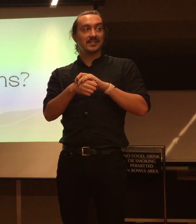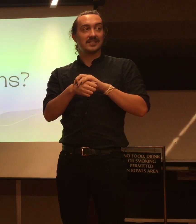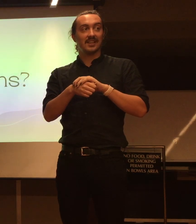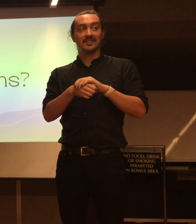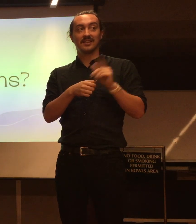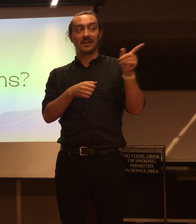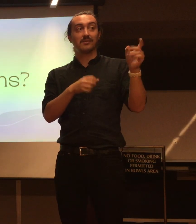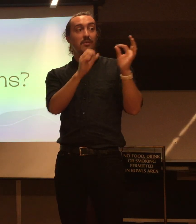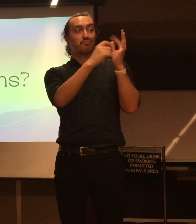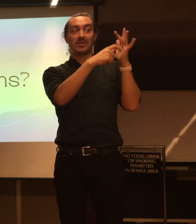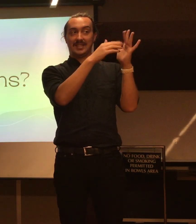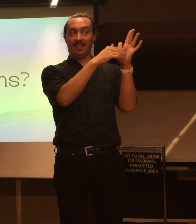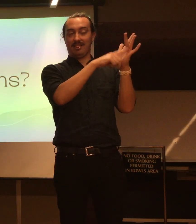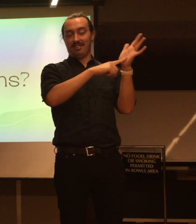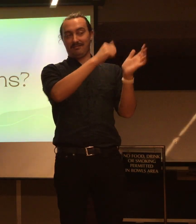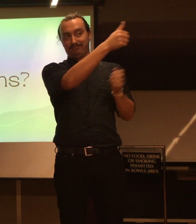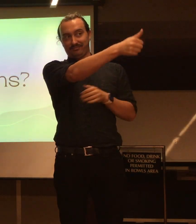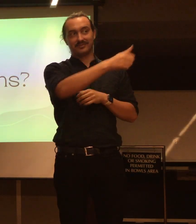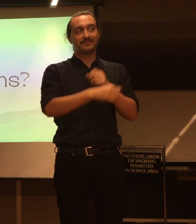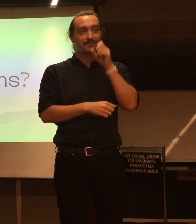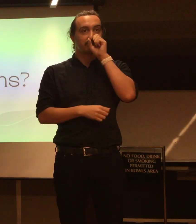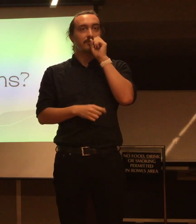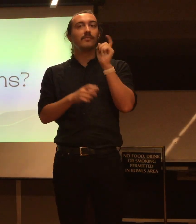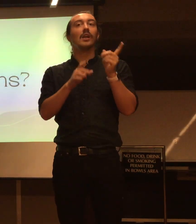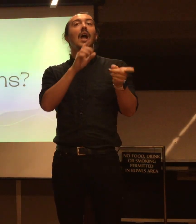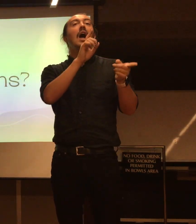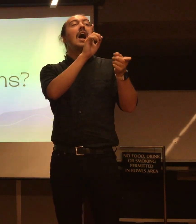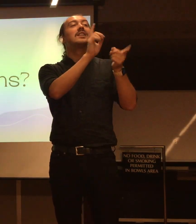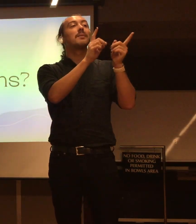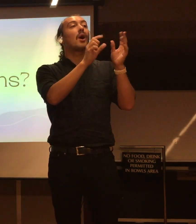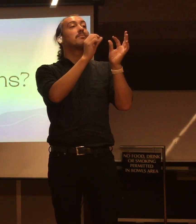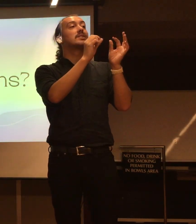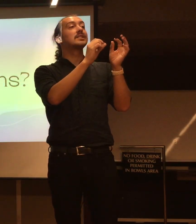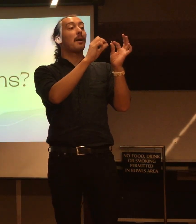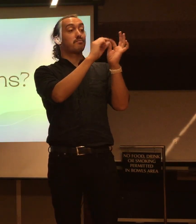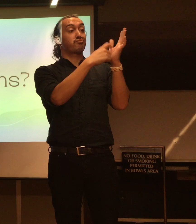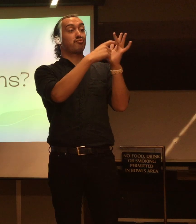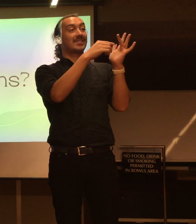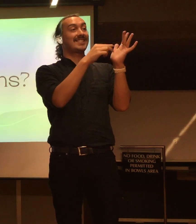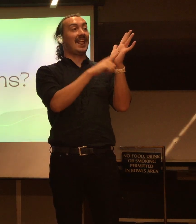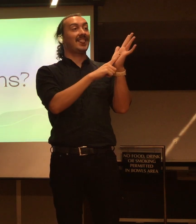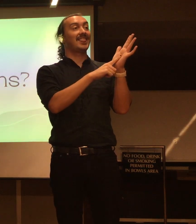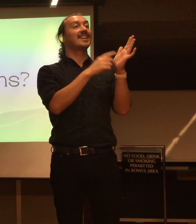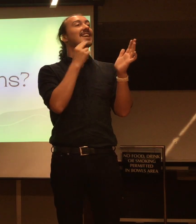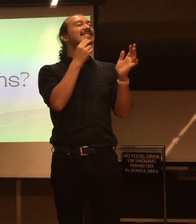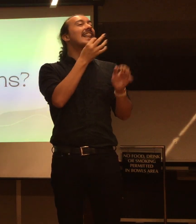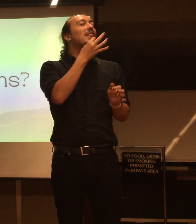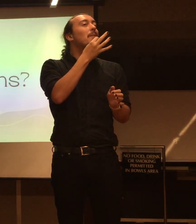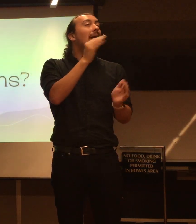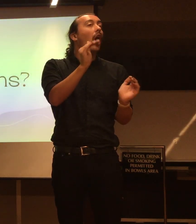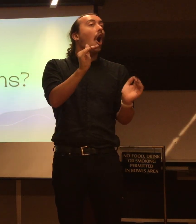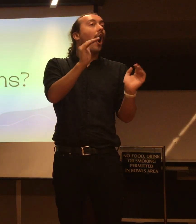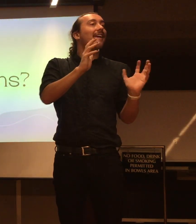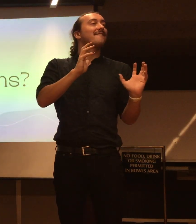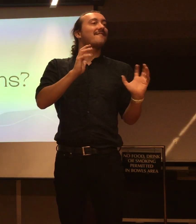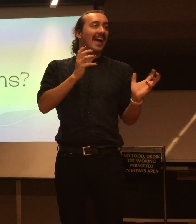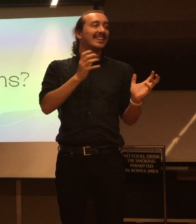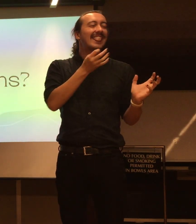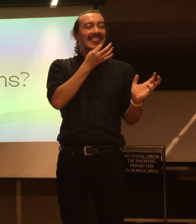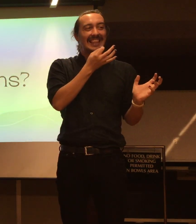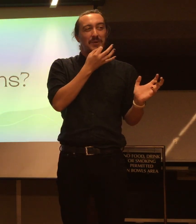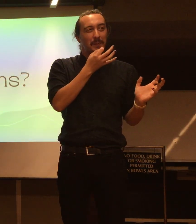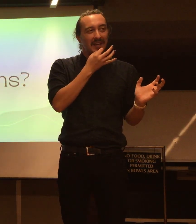Brazil nuts? Brazil nuts are good. Yeah. They're a little bit higher in fat, So if you are going to have some